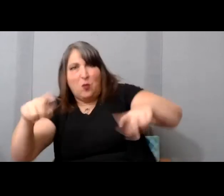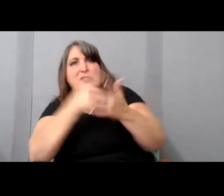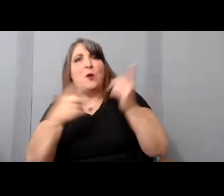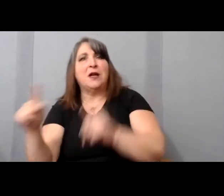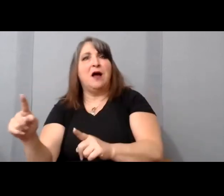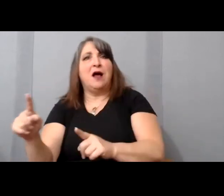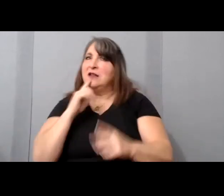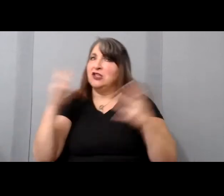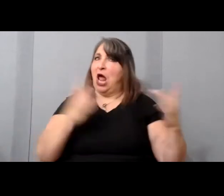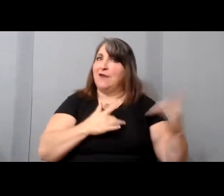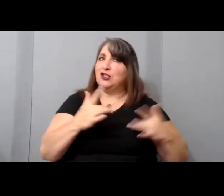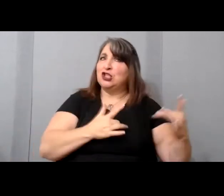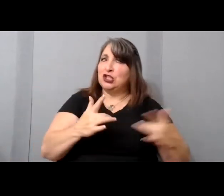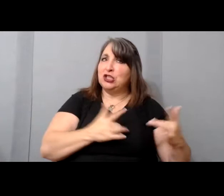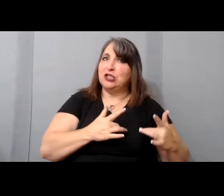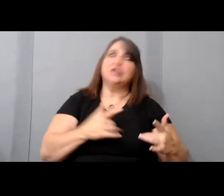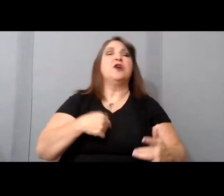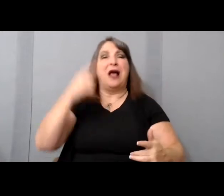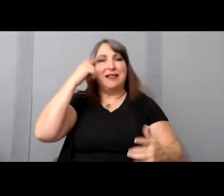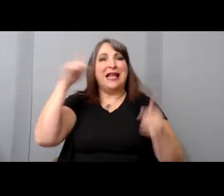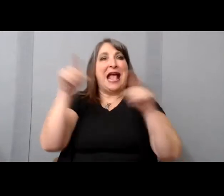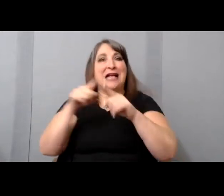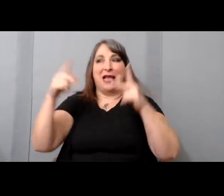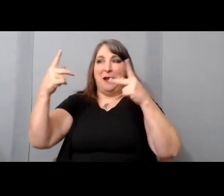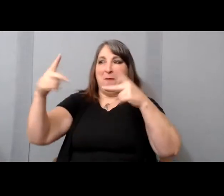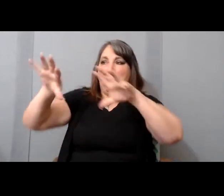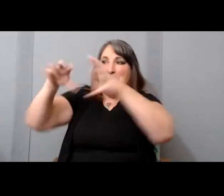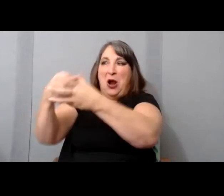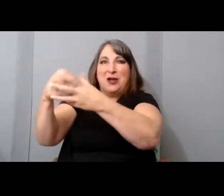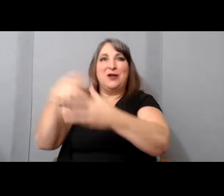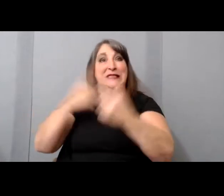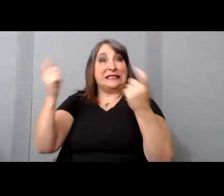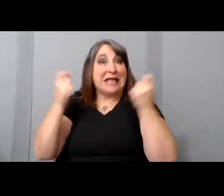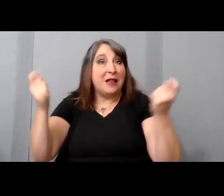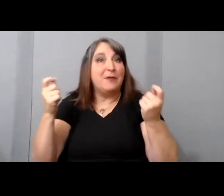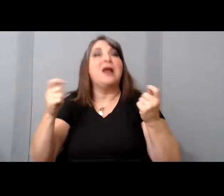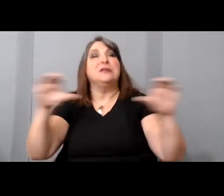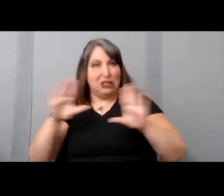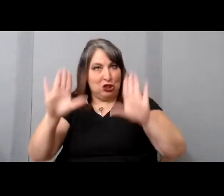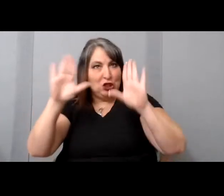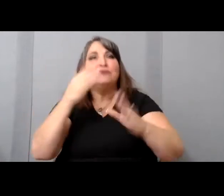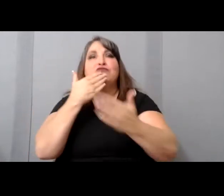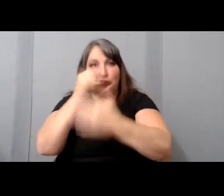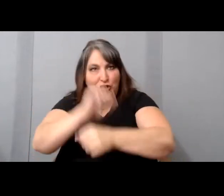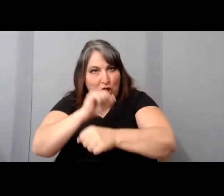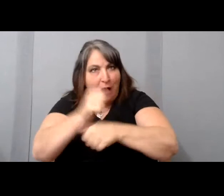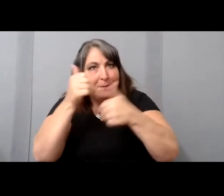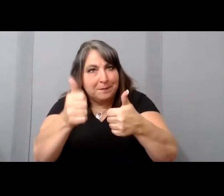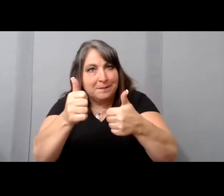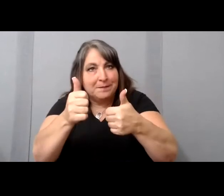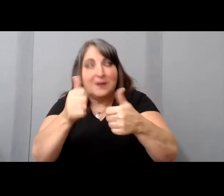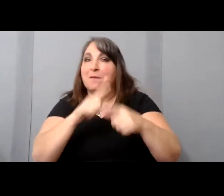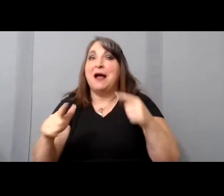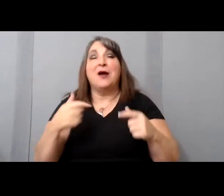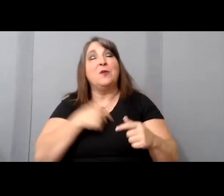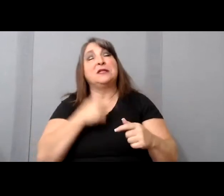there's great concern. So I think as a party, we celebrate ourselves. We've done a great job. But the piece that we've taken for granted for many